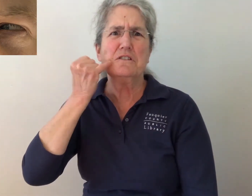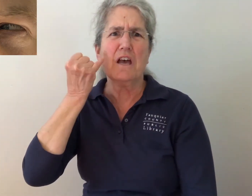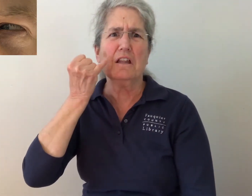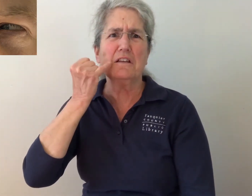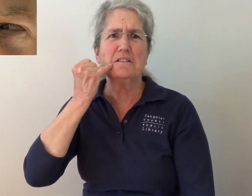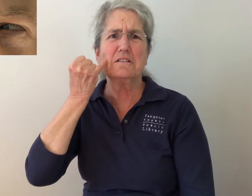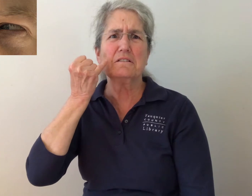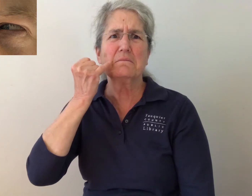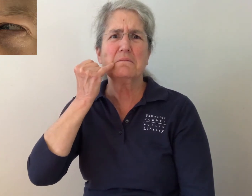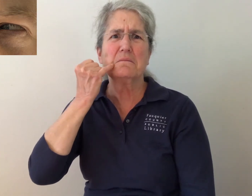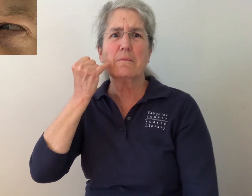Jealous.